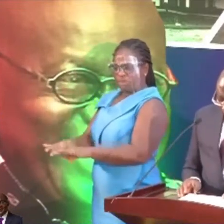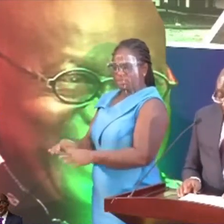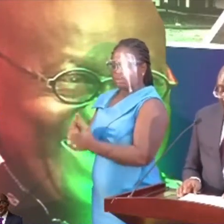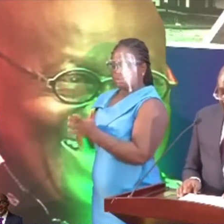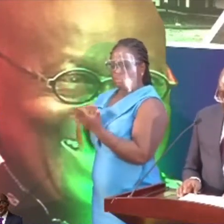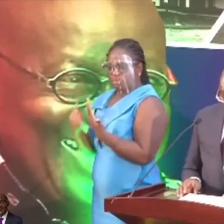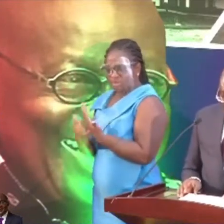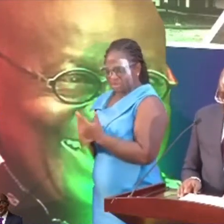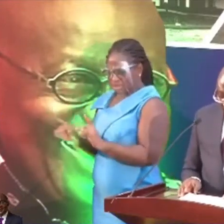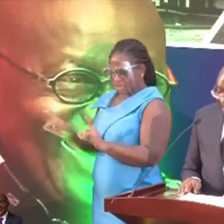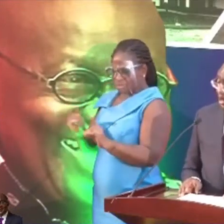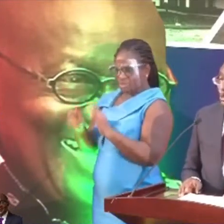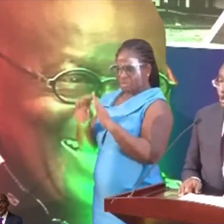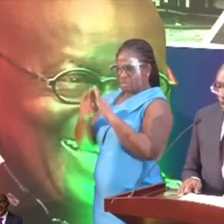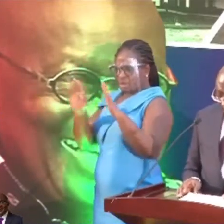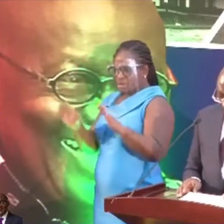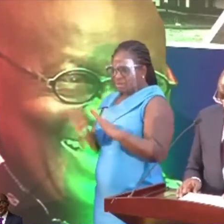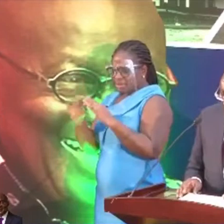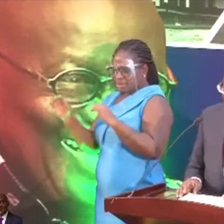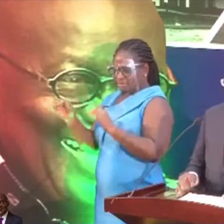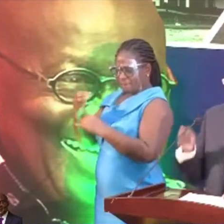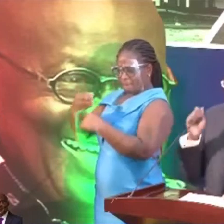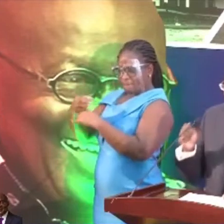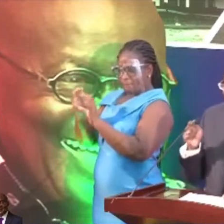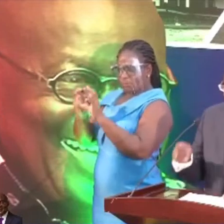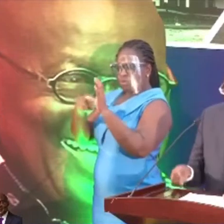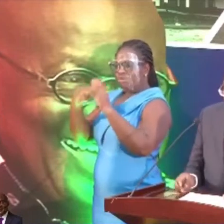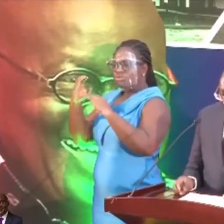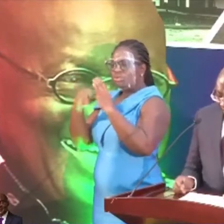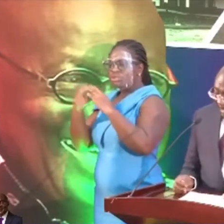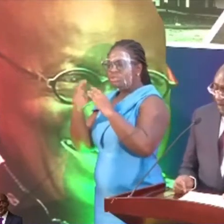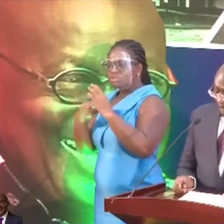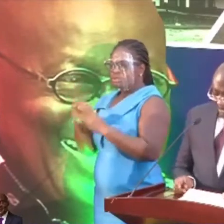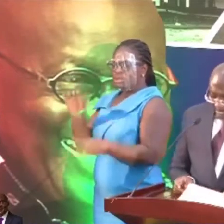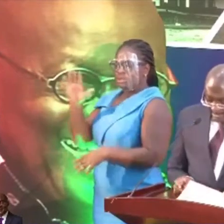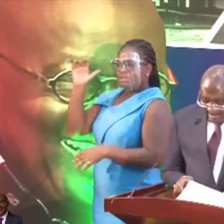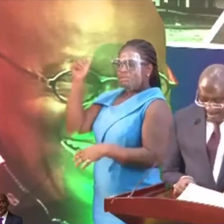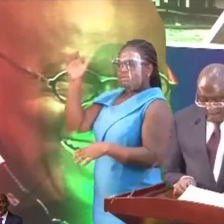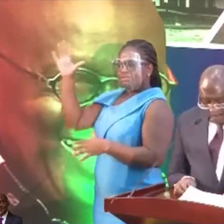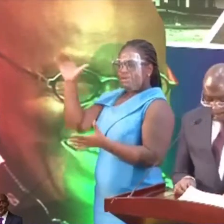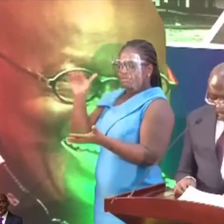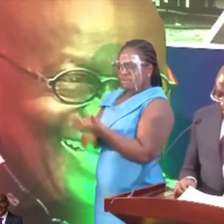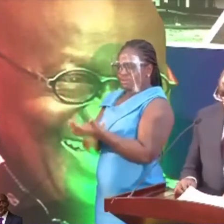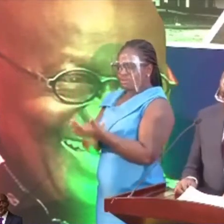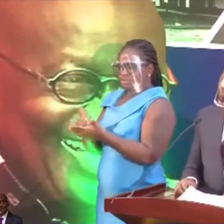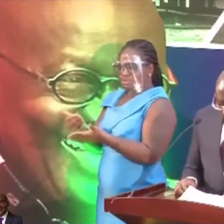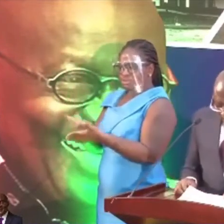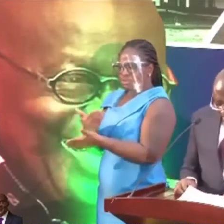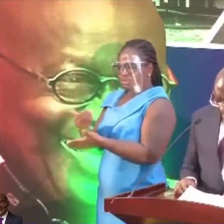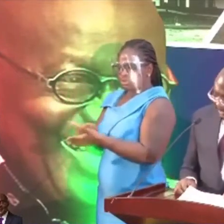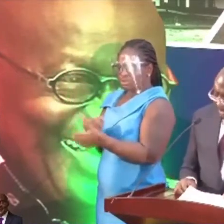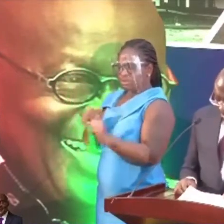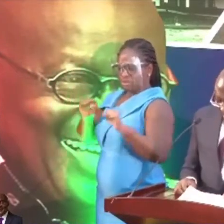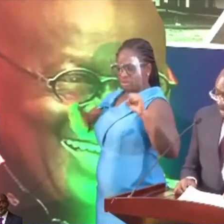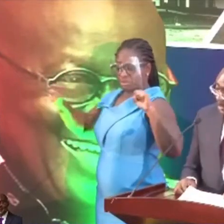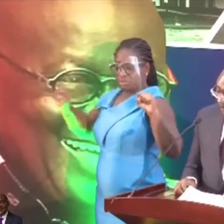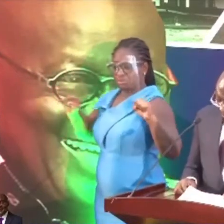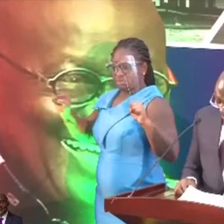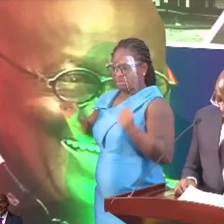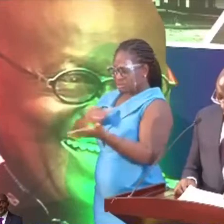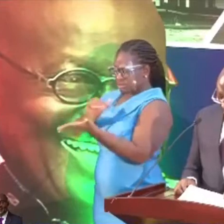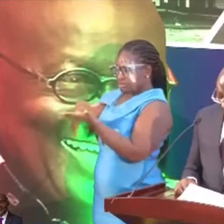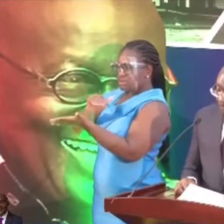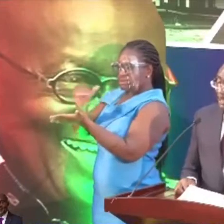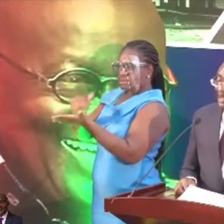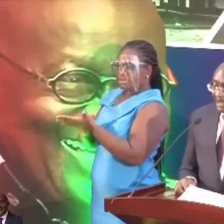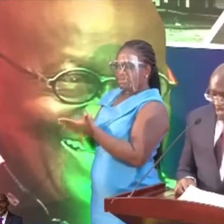doing in the housing area is the construction of 10 5,000-seater youth and sports centers of